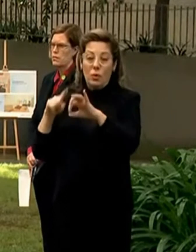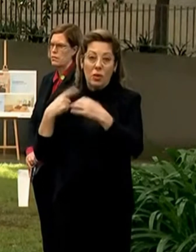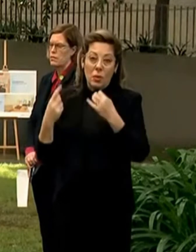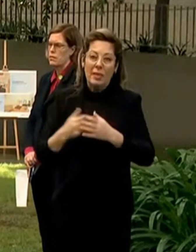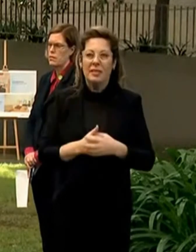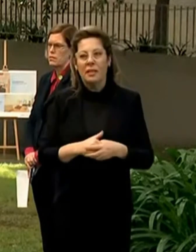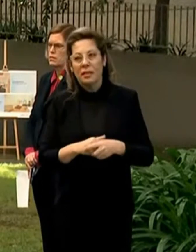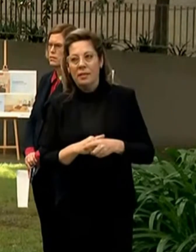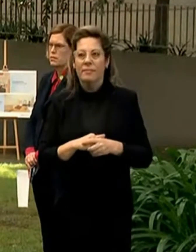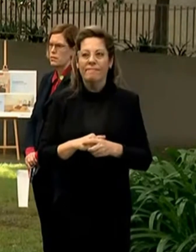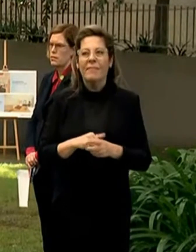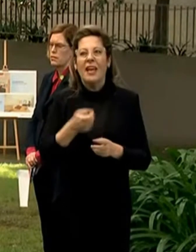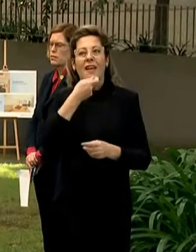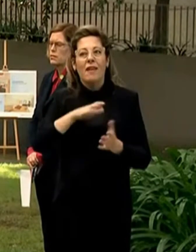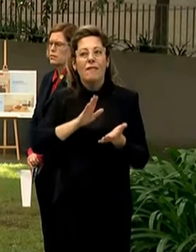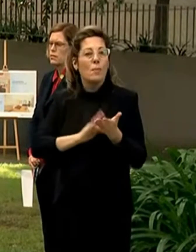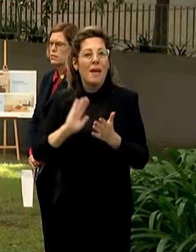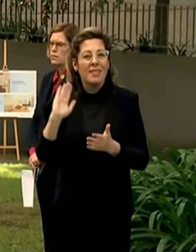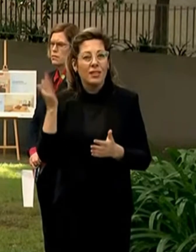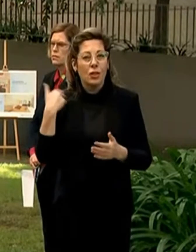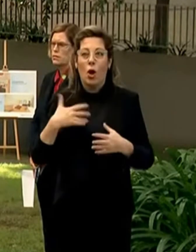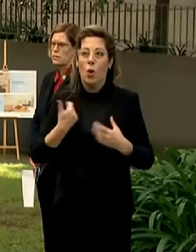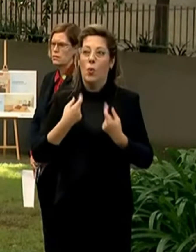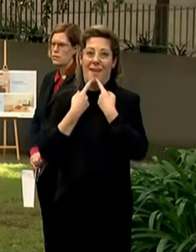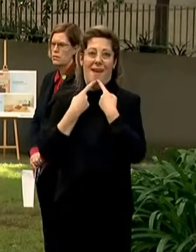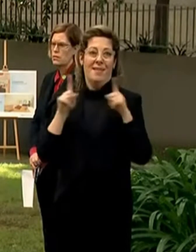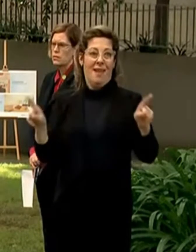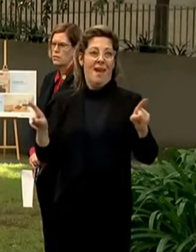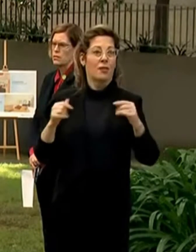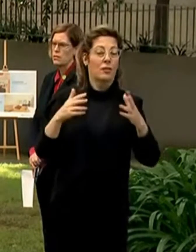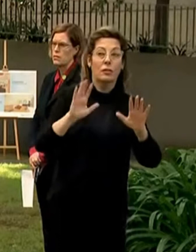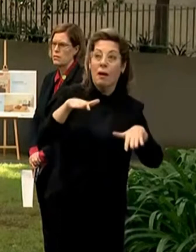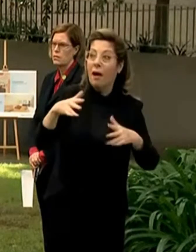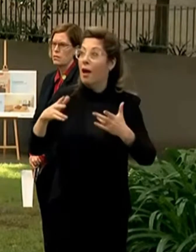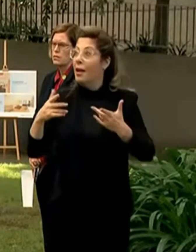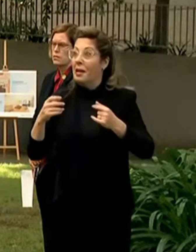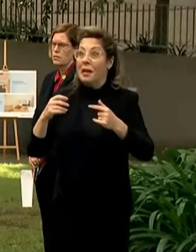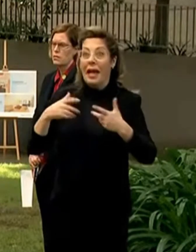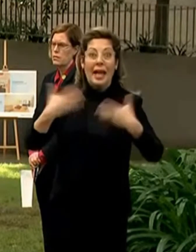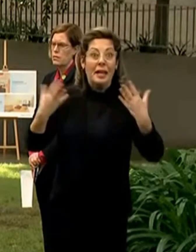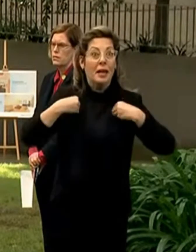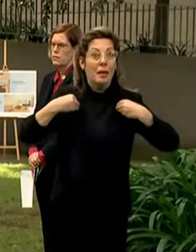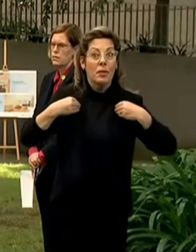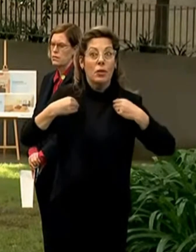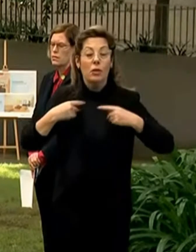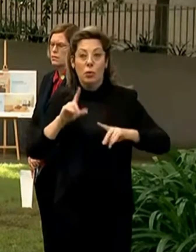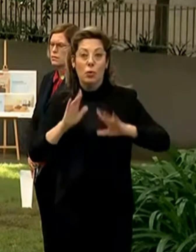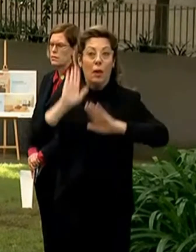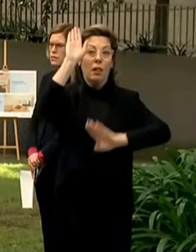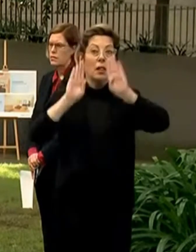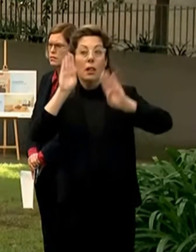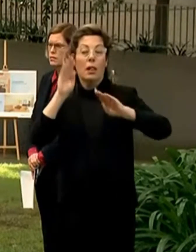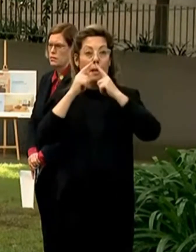Please, you might all remember a couple of months ago when we announced the call to action to have some local companies retool. We've had a number of local suppliers